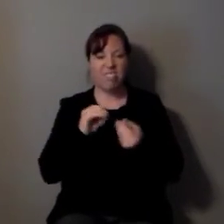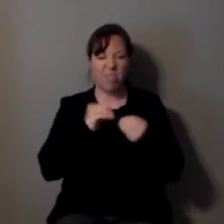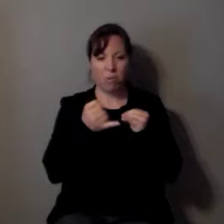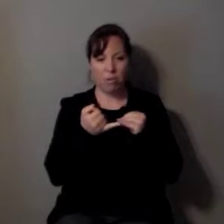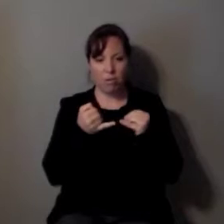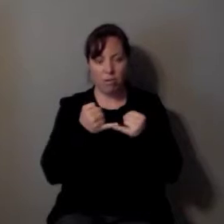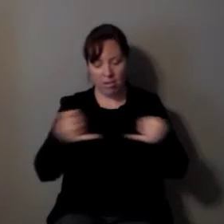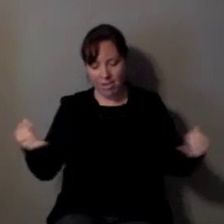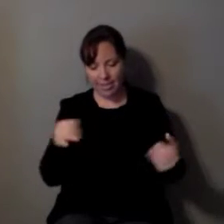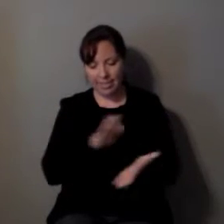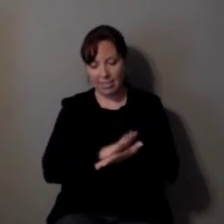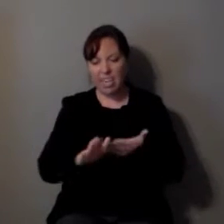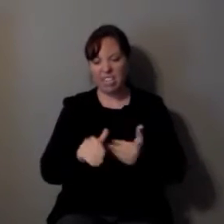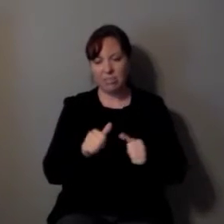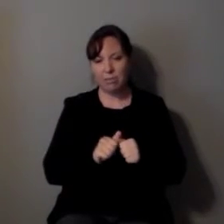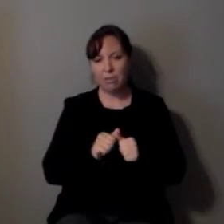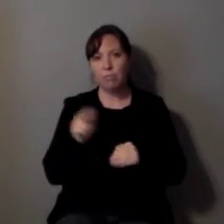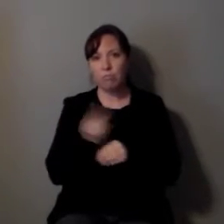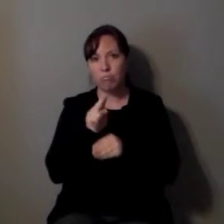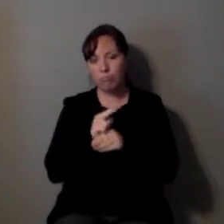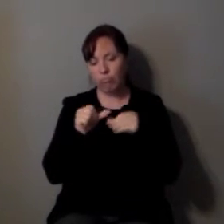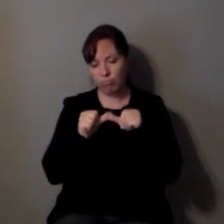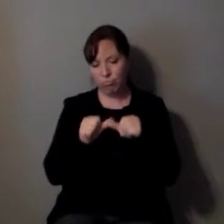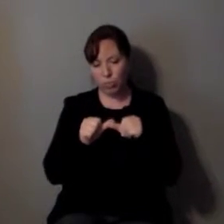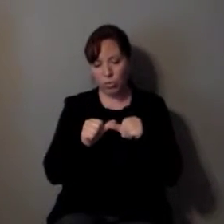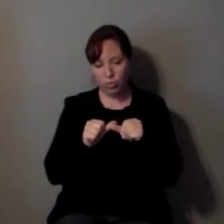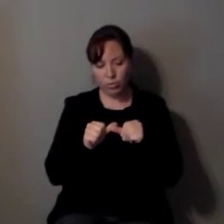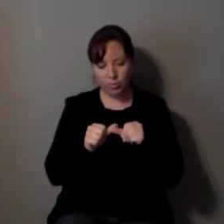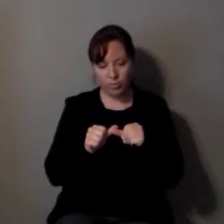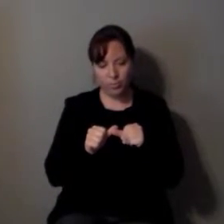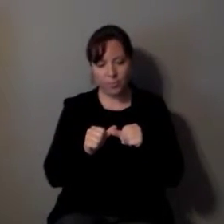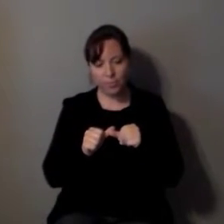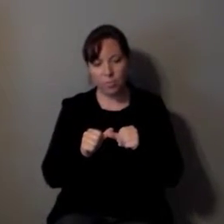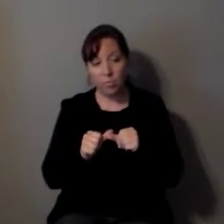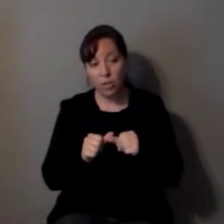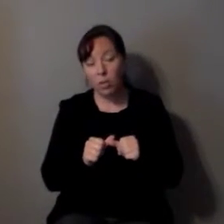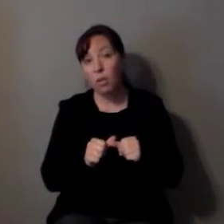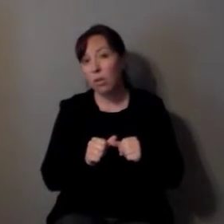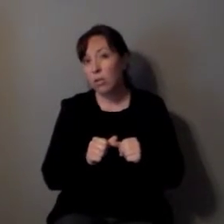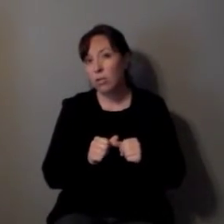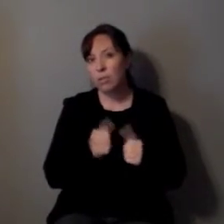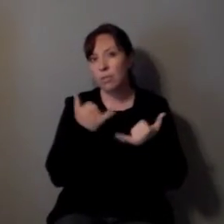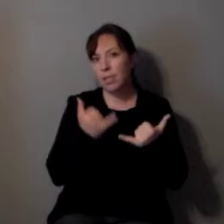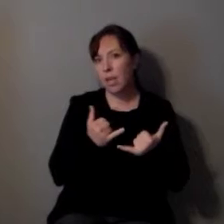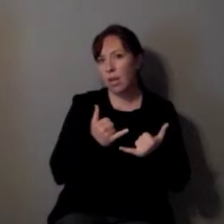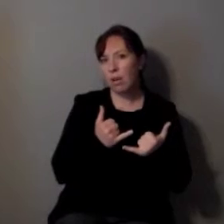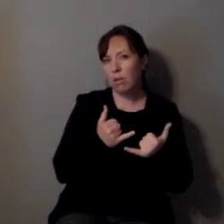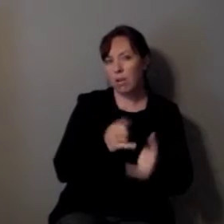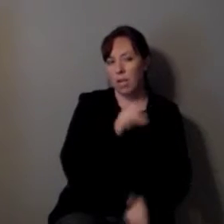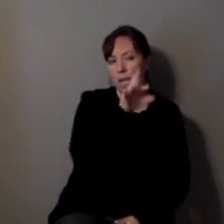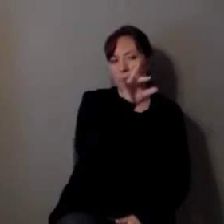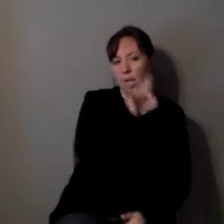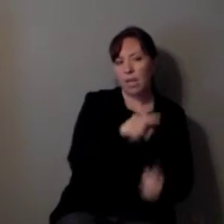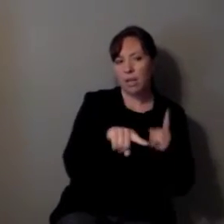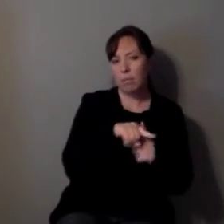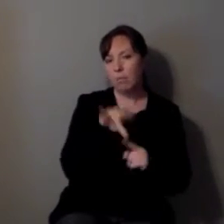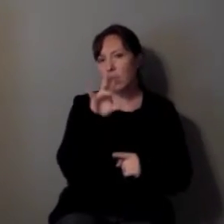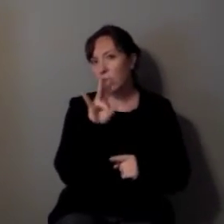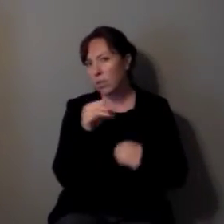8 plus 7? Well, if you can still read this, 8 is right here, right? We're going to